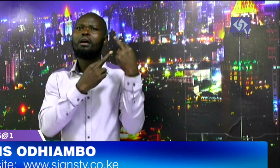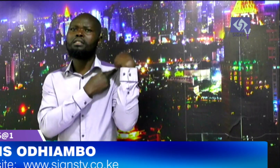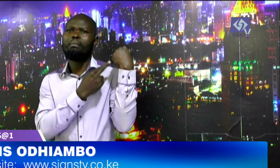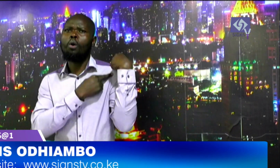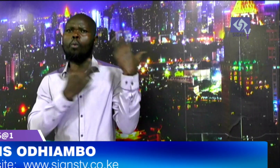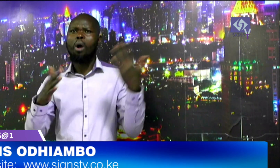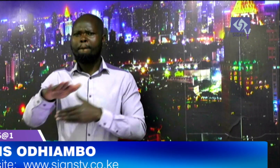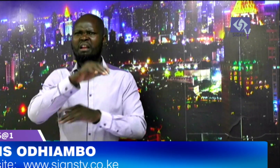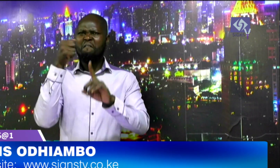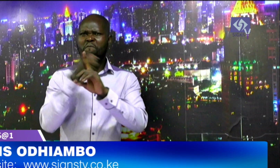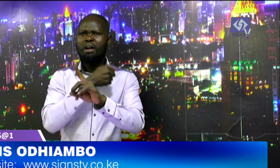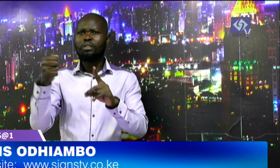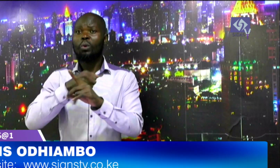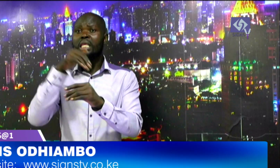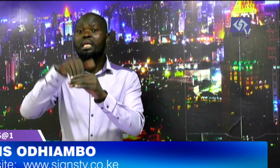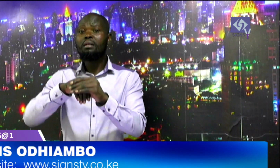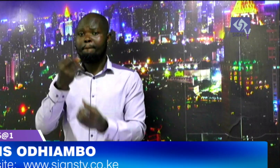has launched security agencies for